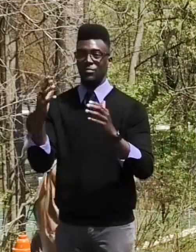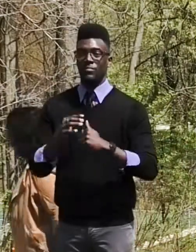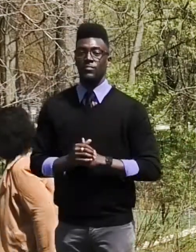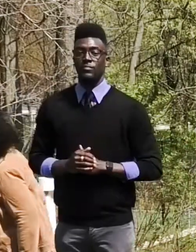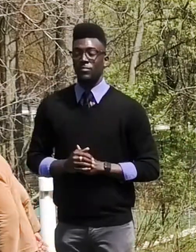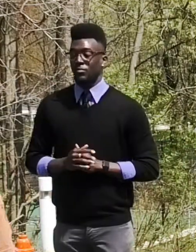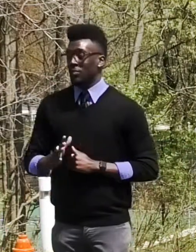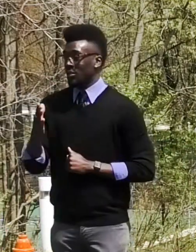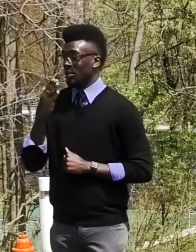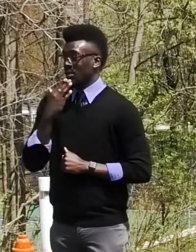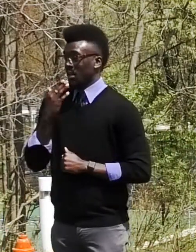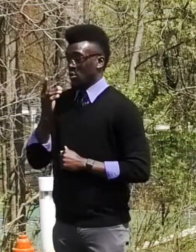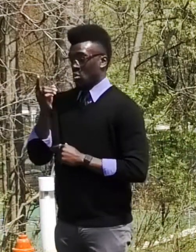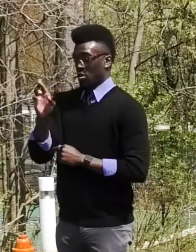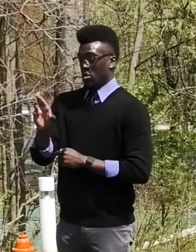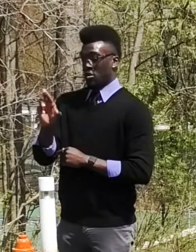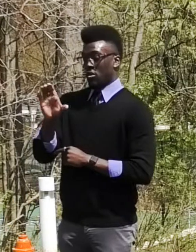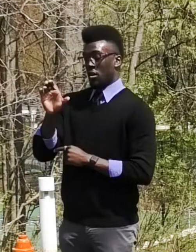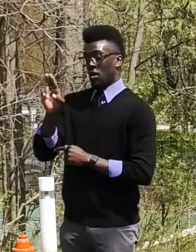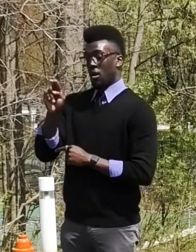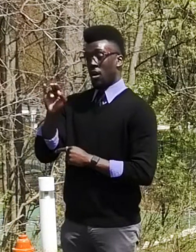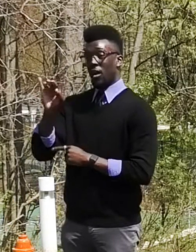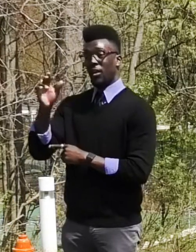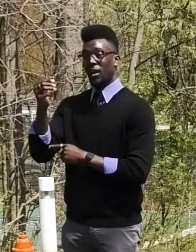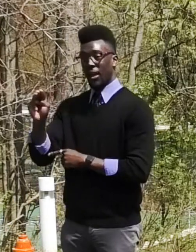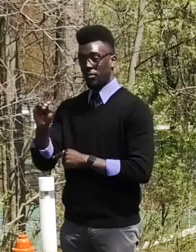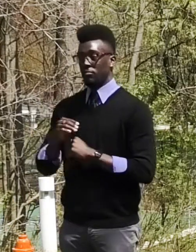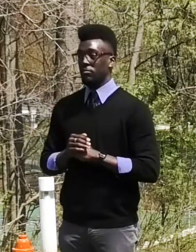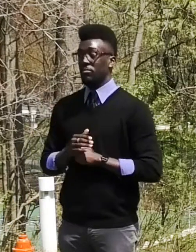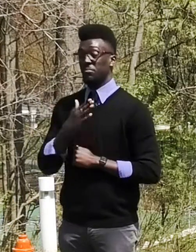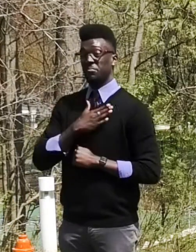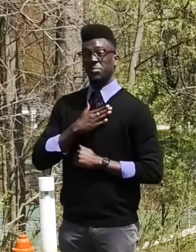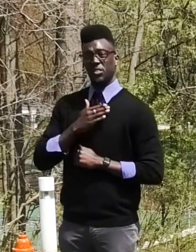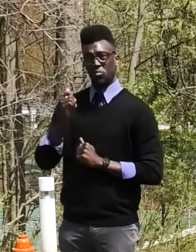Thank you, Dr. Cunningham. All speakers, when you come up, please